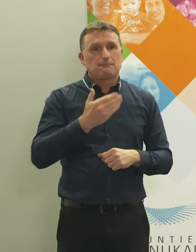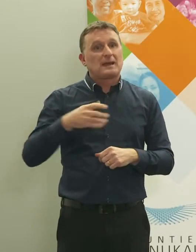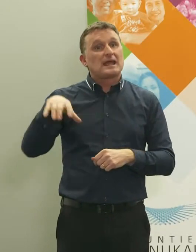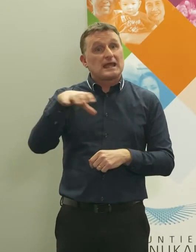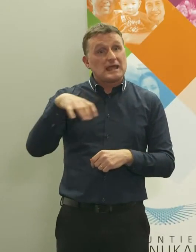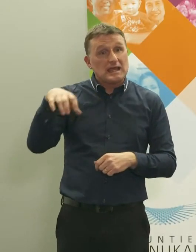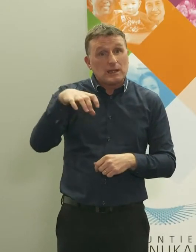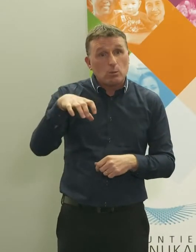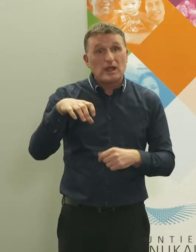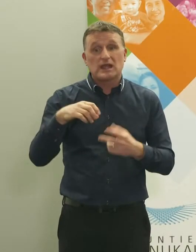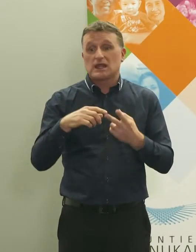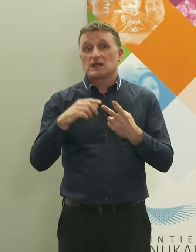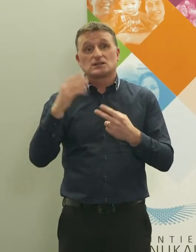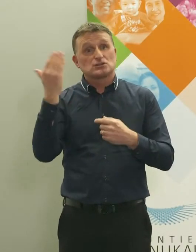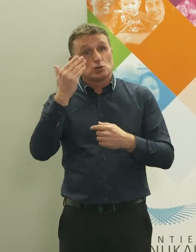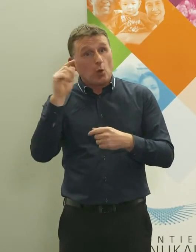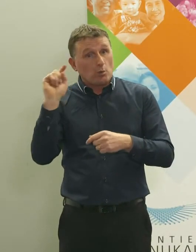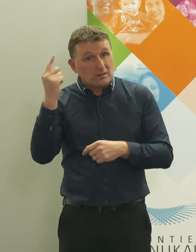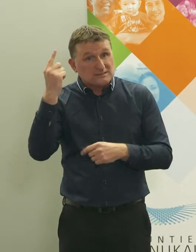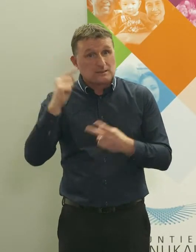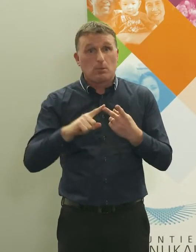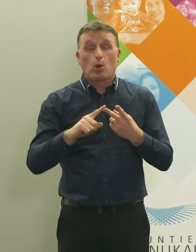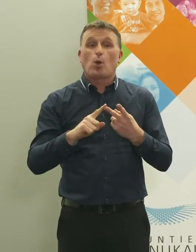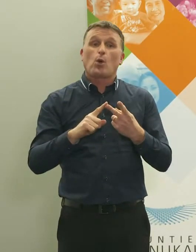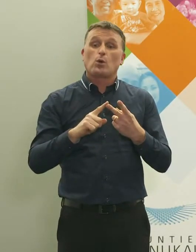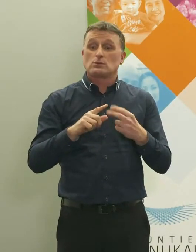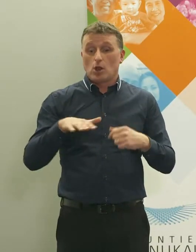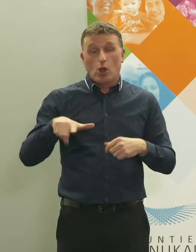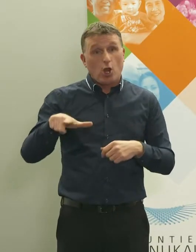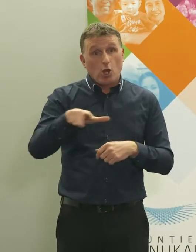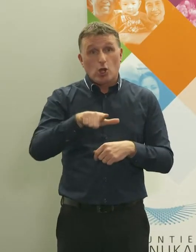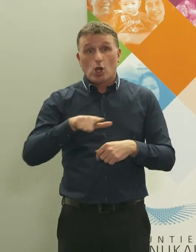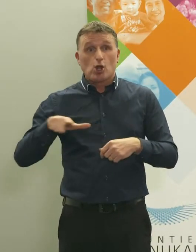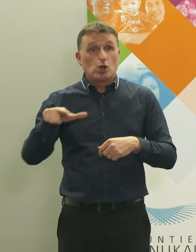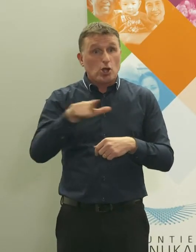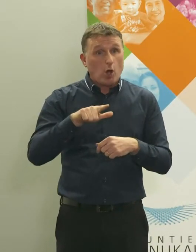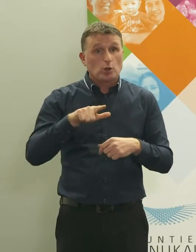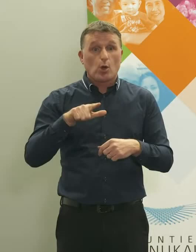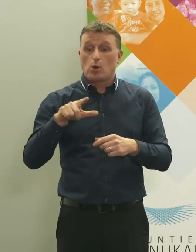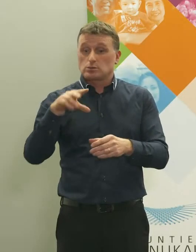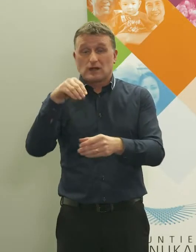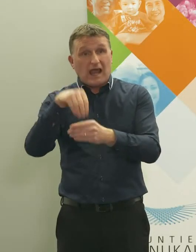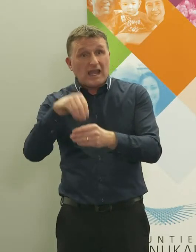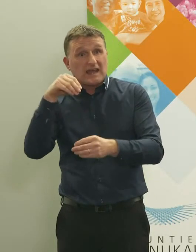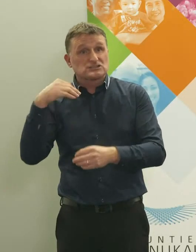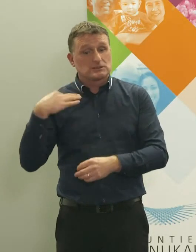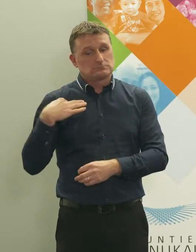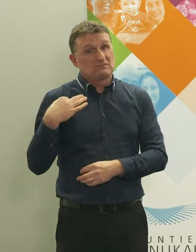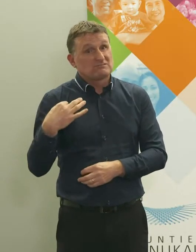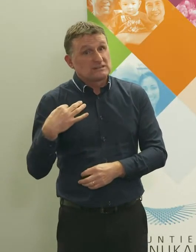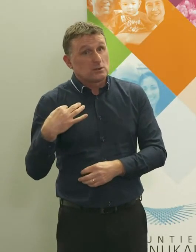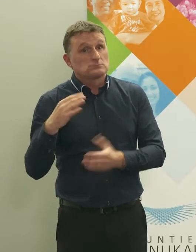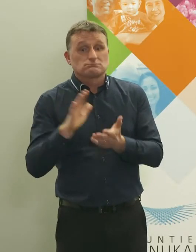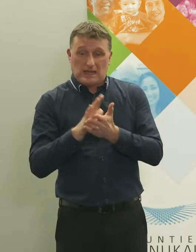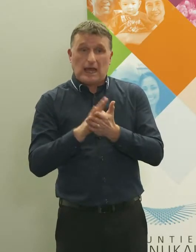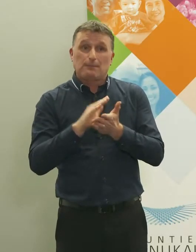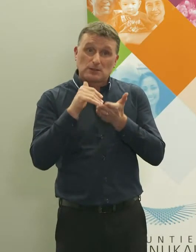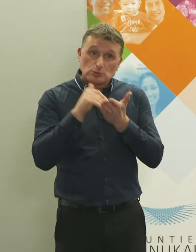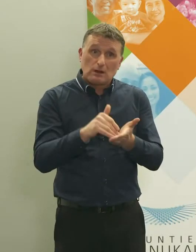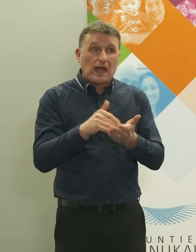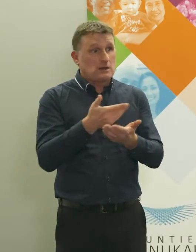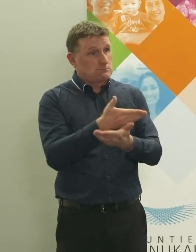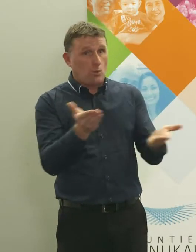school principals, employers, and local and national elected officials who have all been playing their part in this response